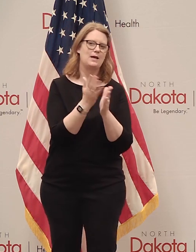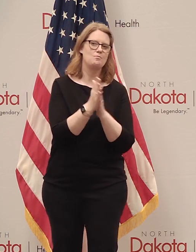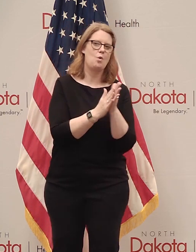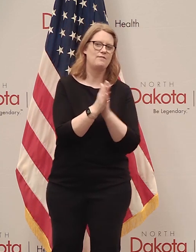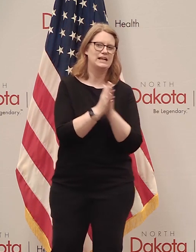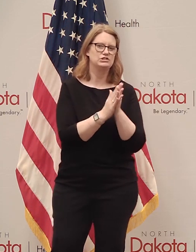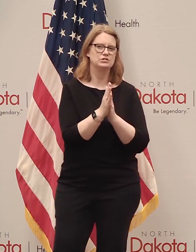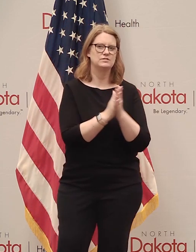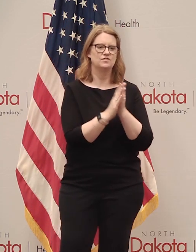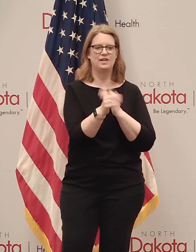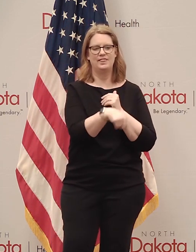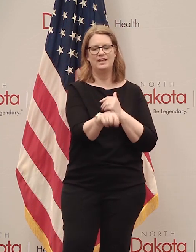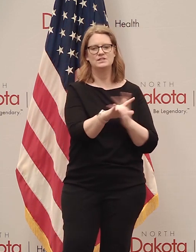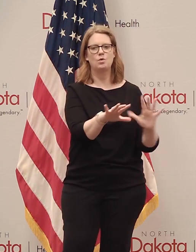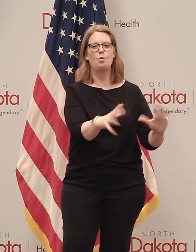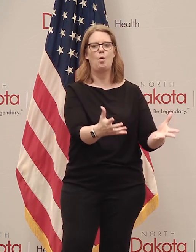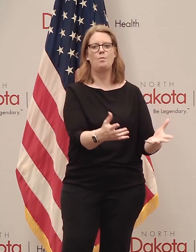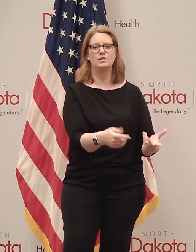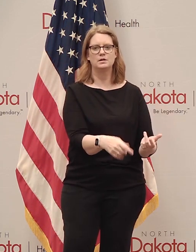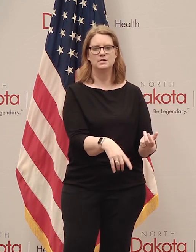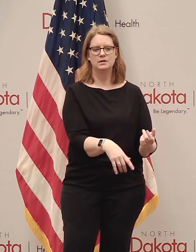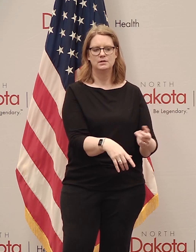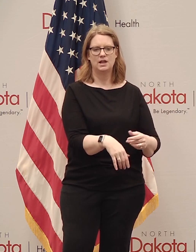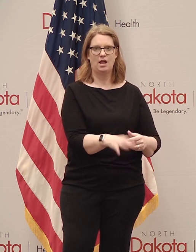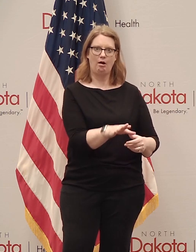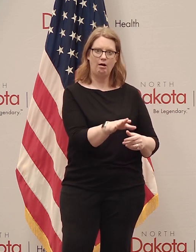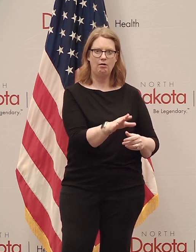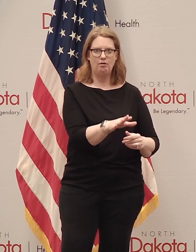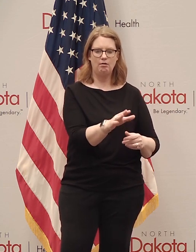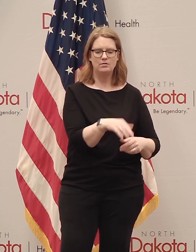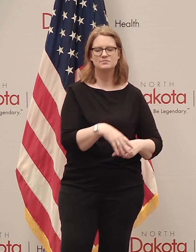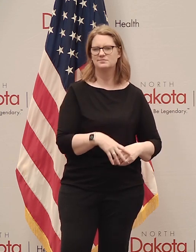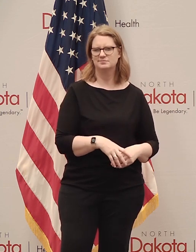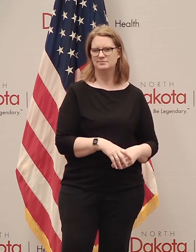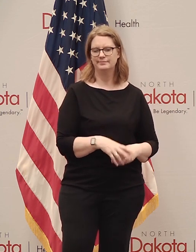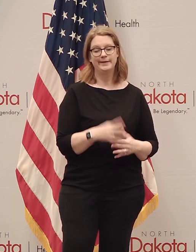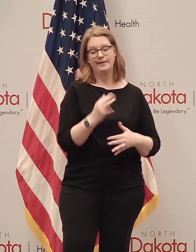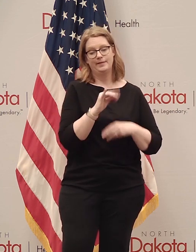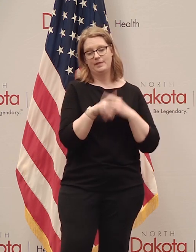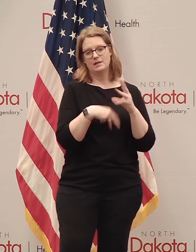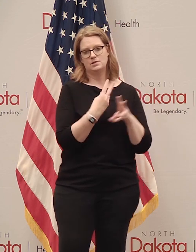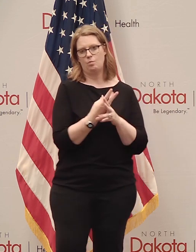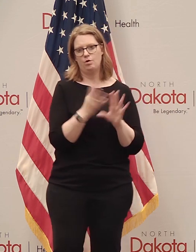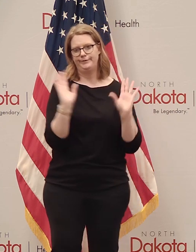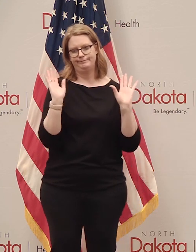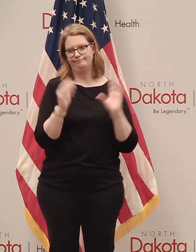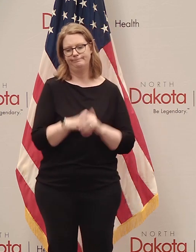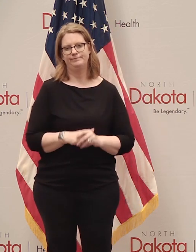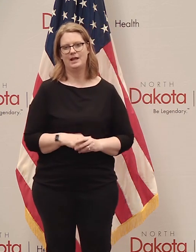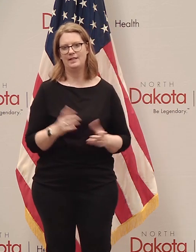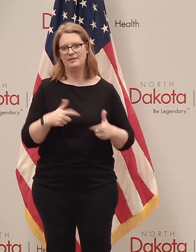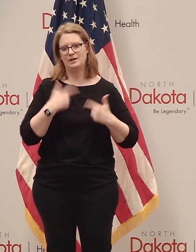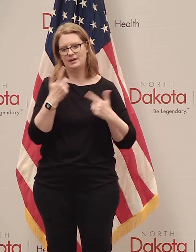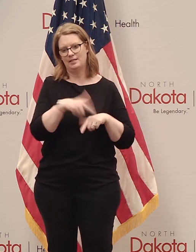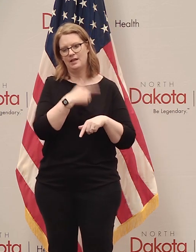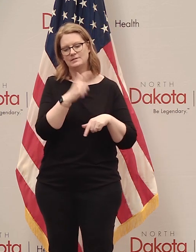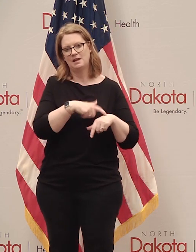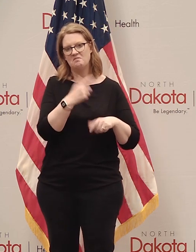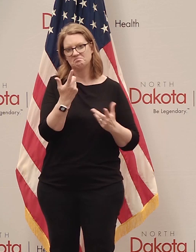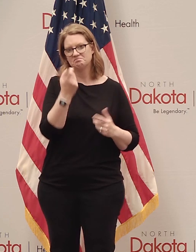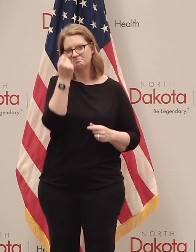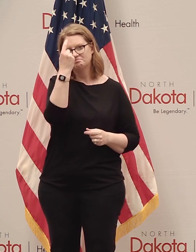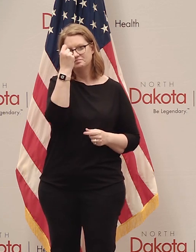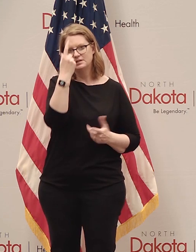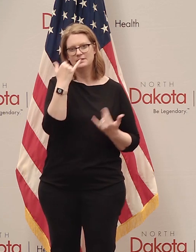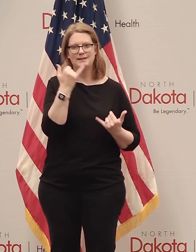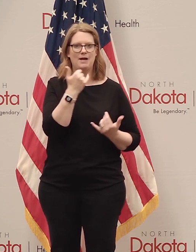for this group to do what they're doing, but that's the world out there in the big competitive world. I lived in it a long time. I understand it. I'm